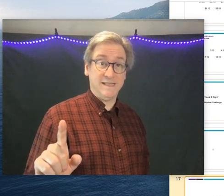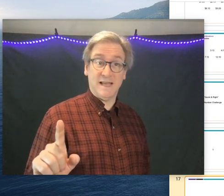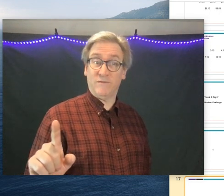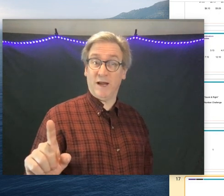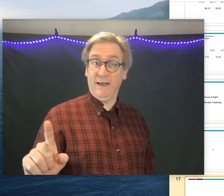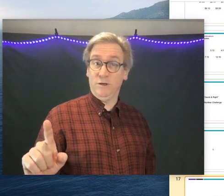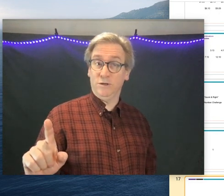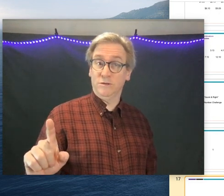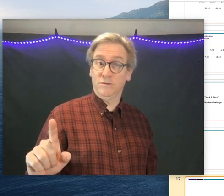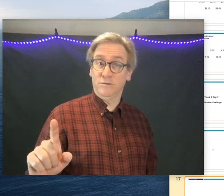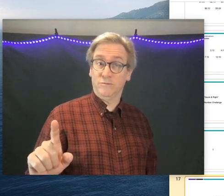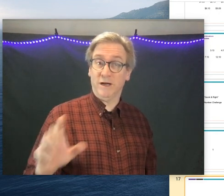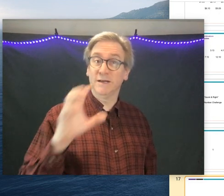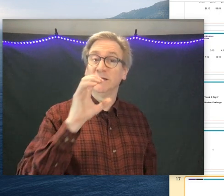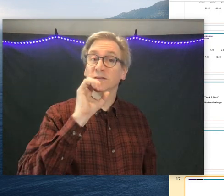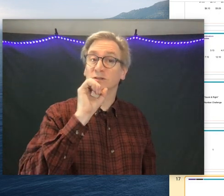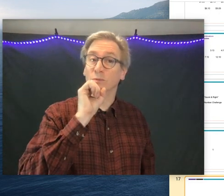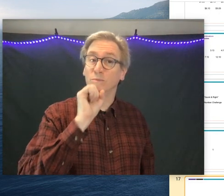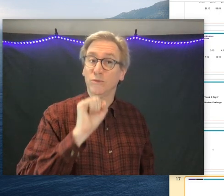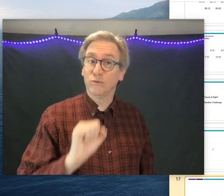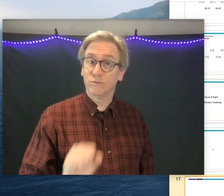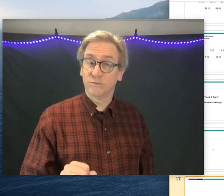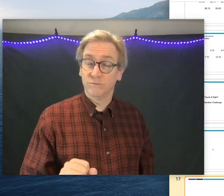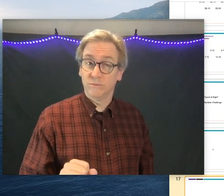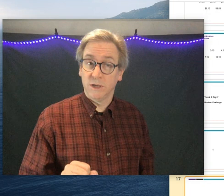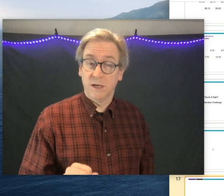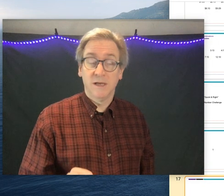What's the sign for age? Right? So